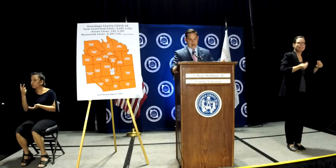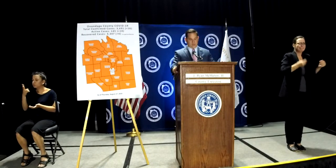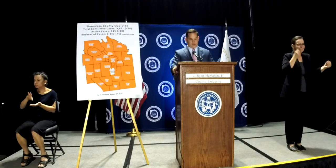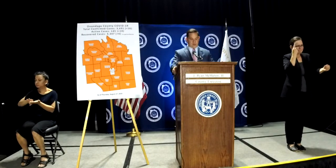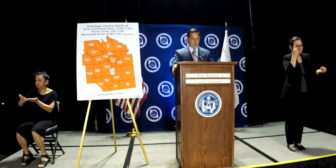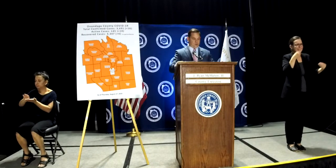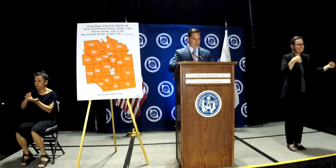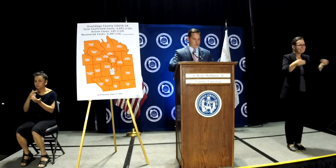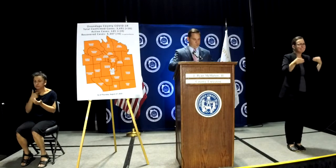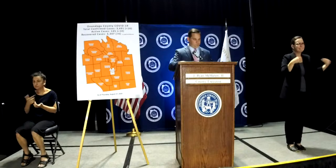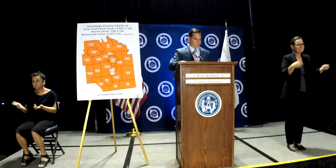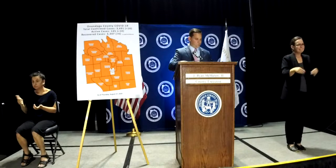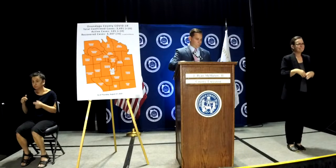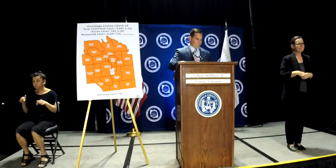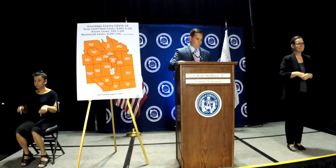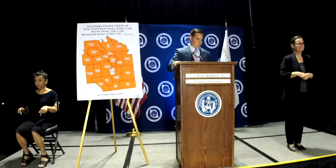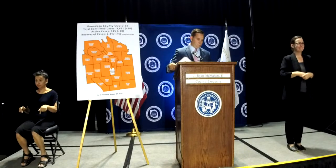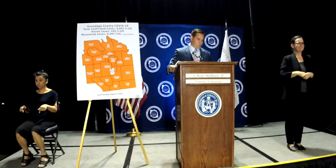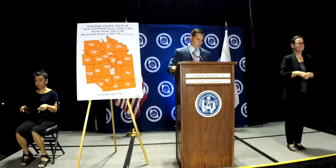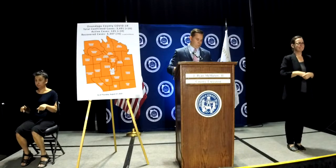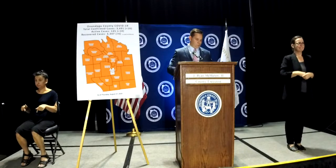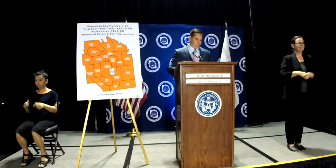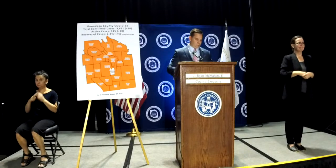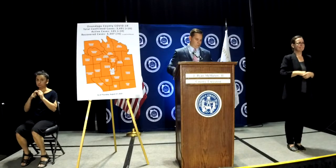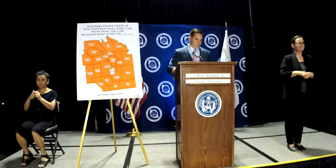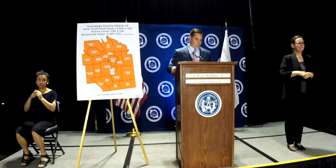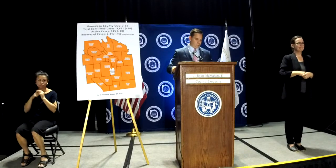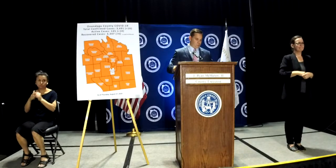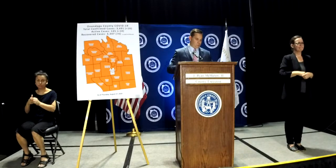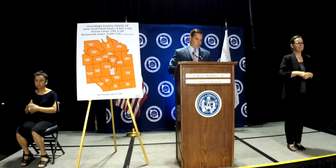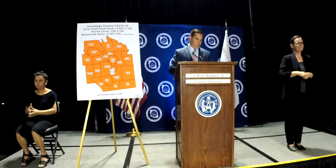Saying that, happy to take questions. How many